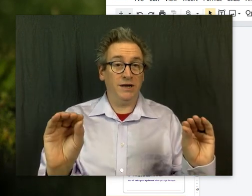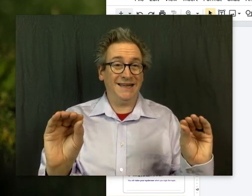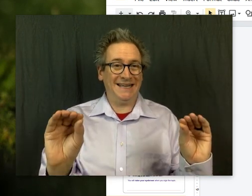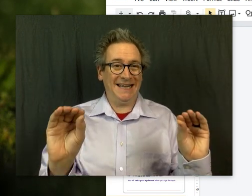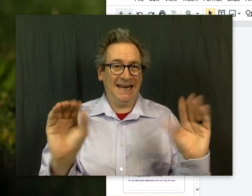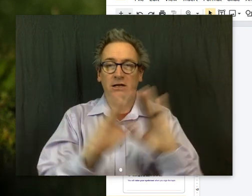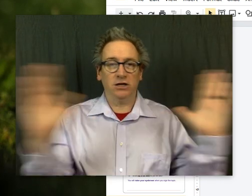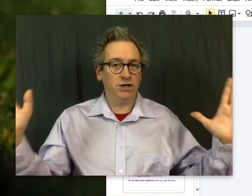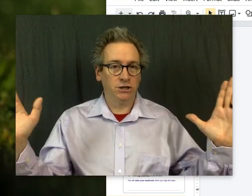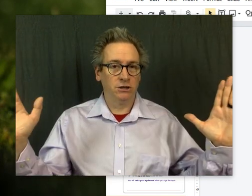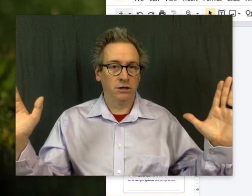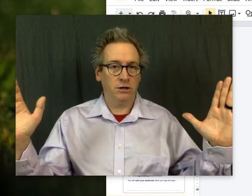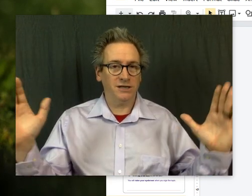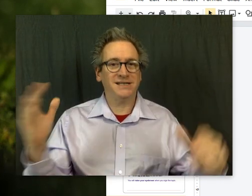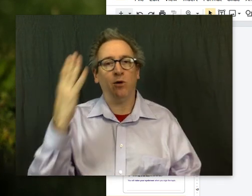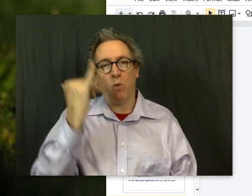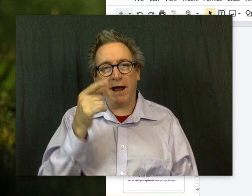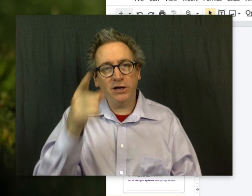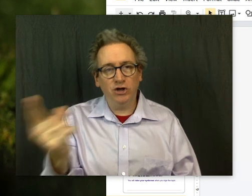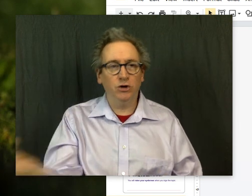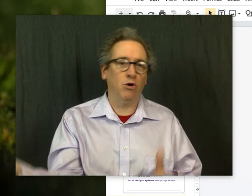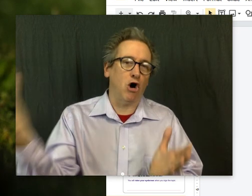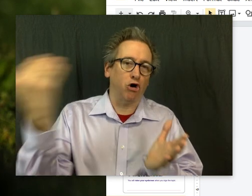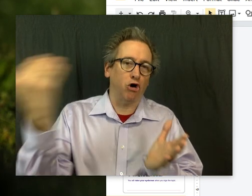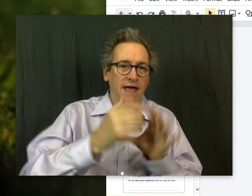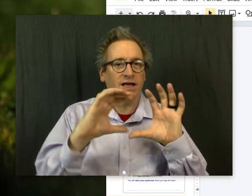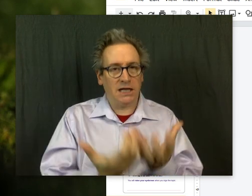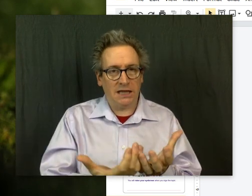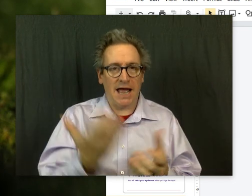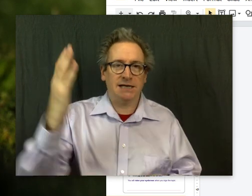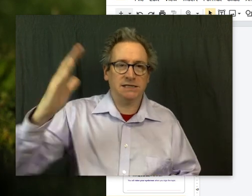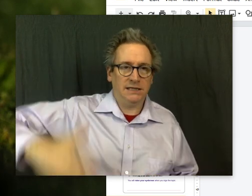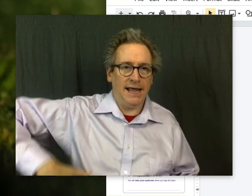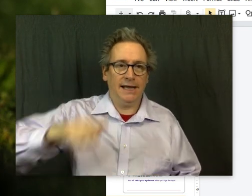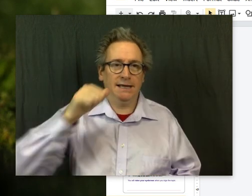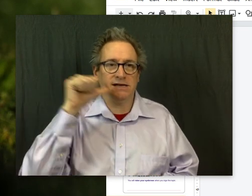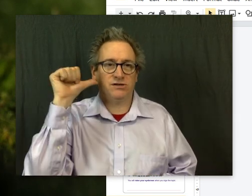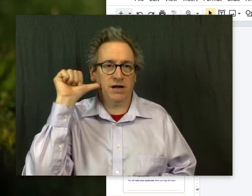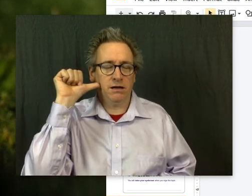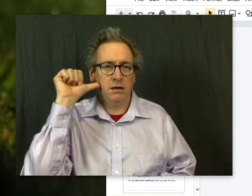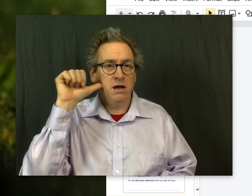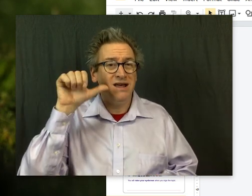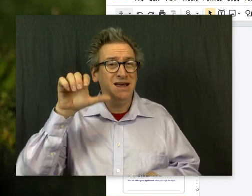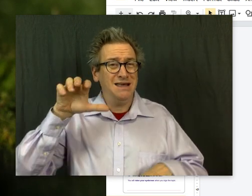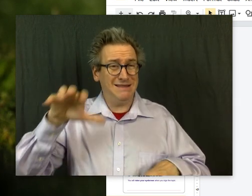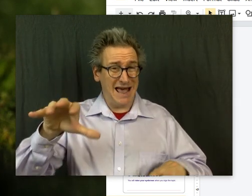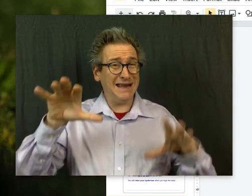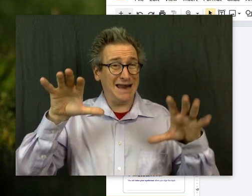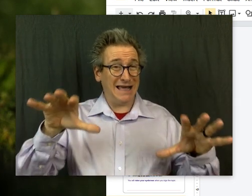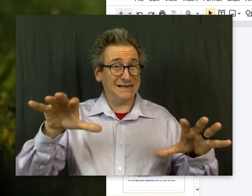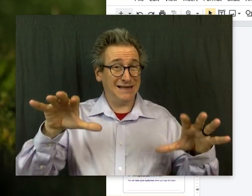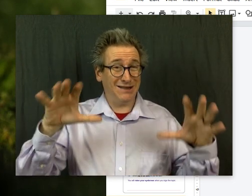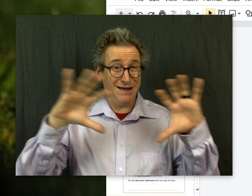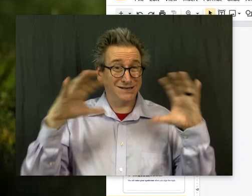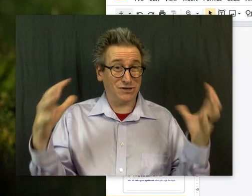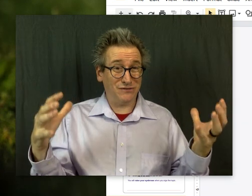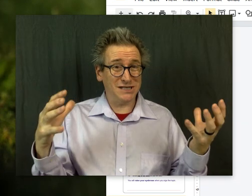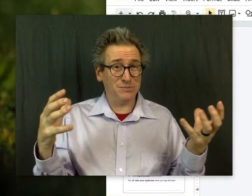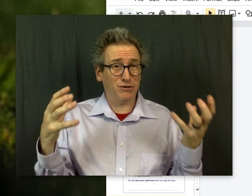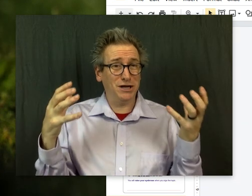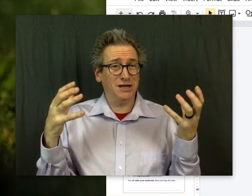So in English, you say, why did you arrive at class late yesterday? That in ASL on